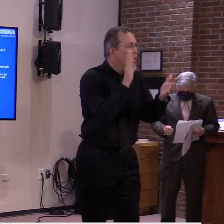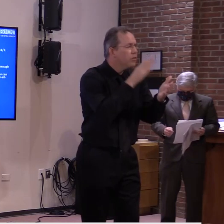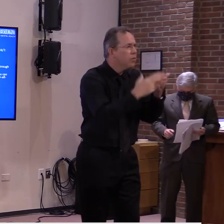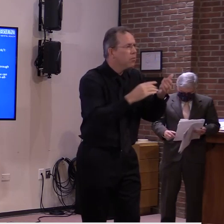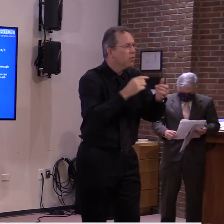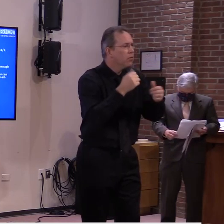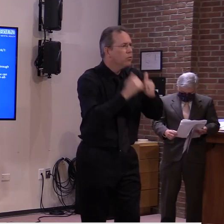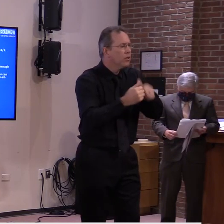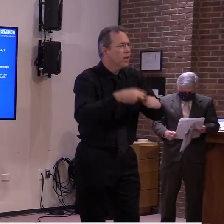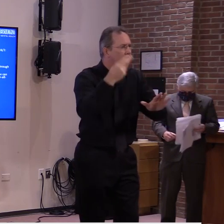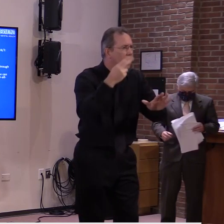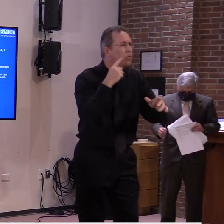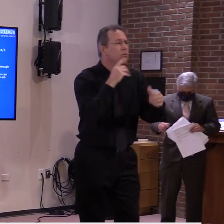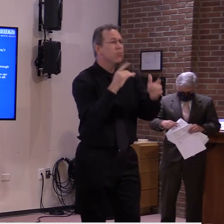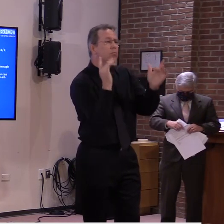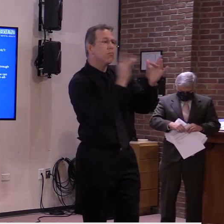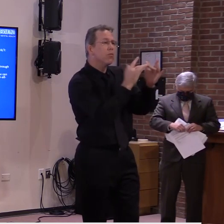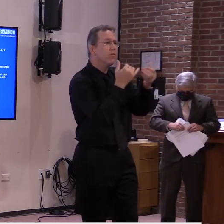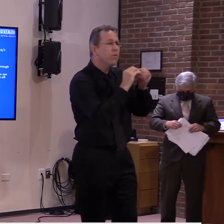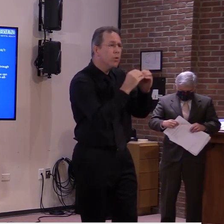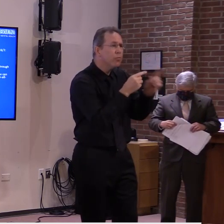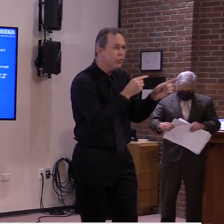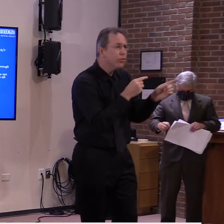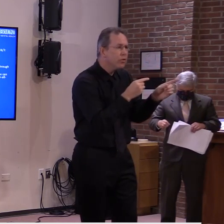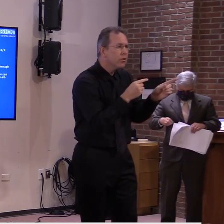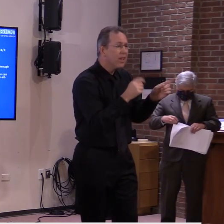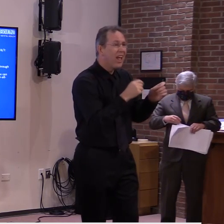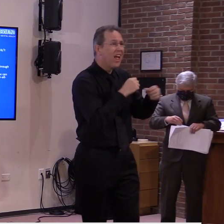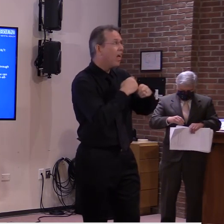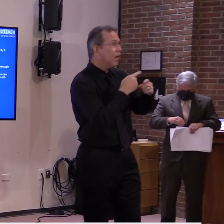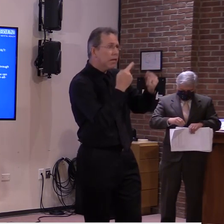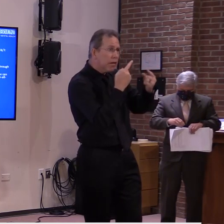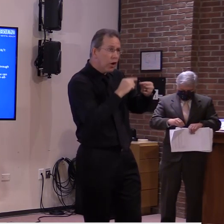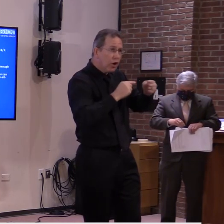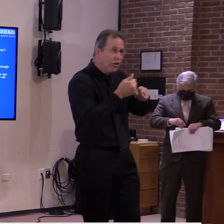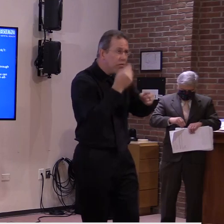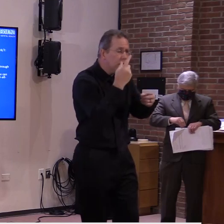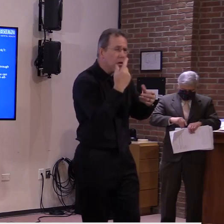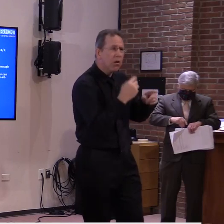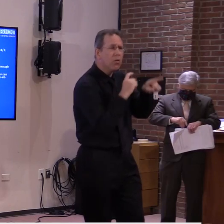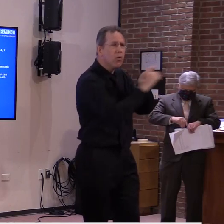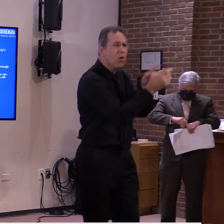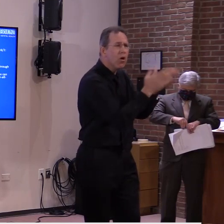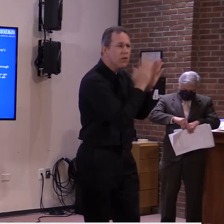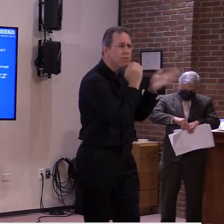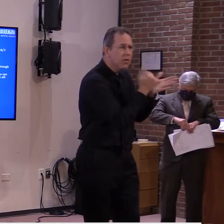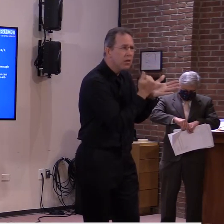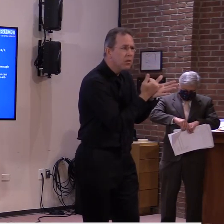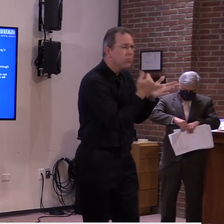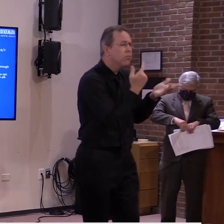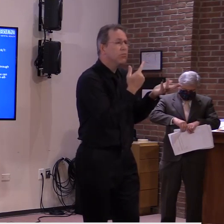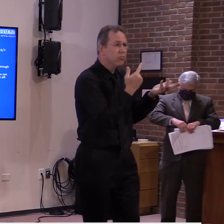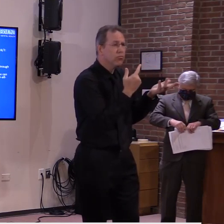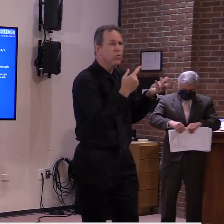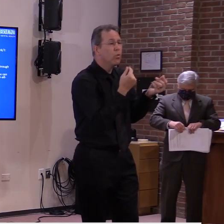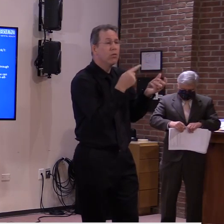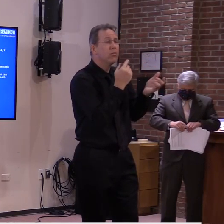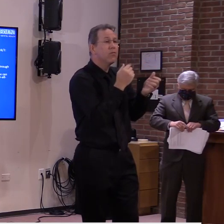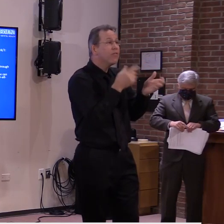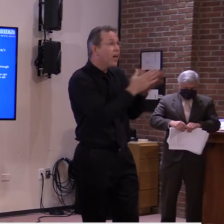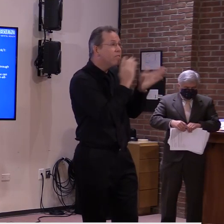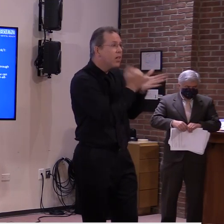that suicide is preventable. Research shows that interventions make a difference. Addressing mental